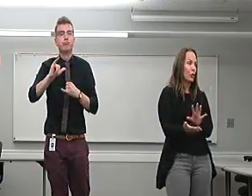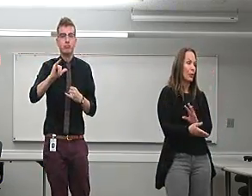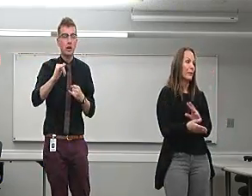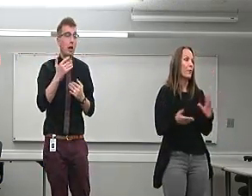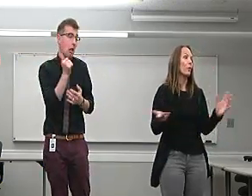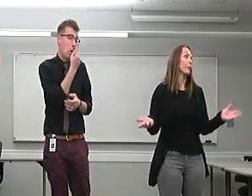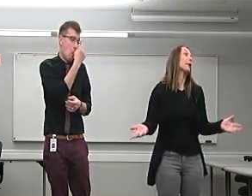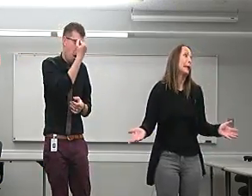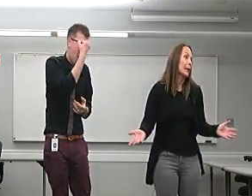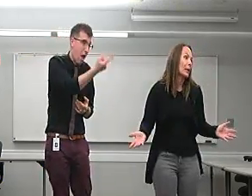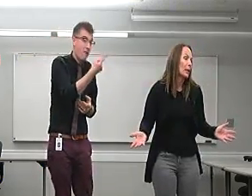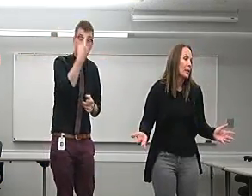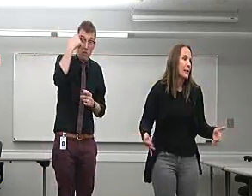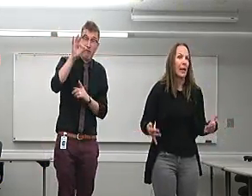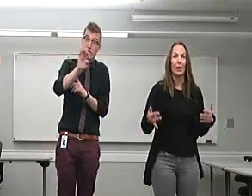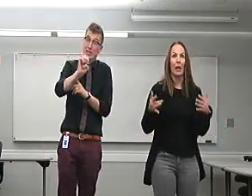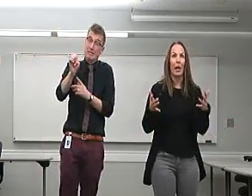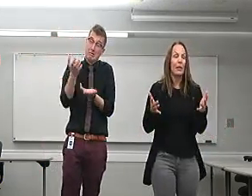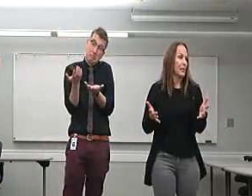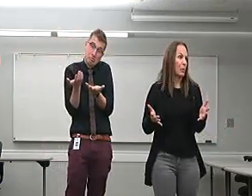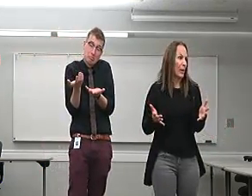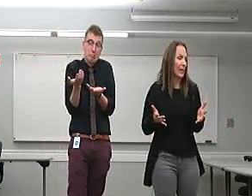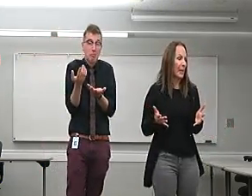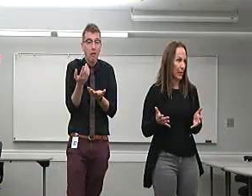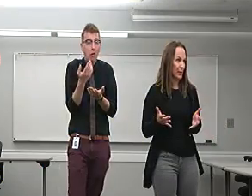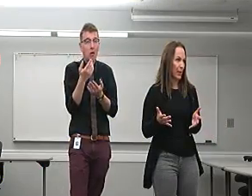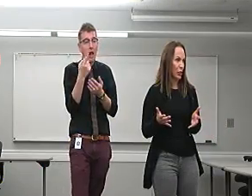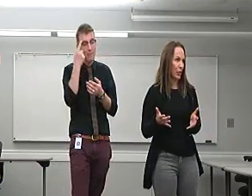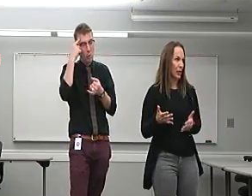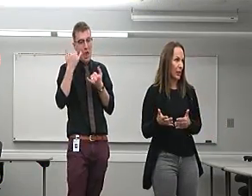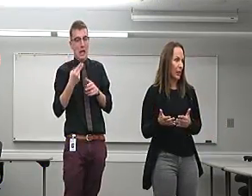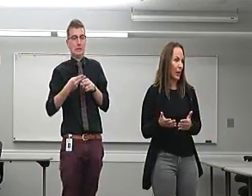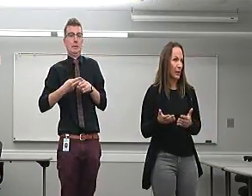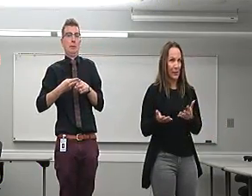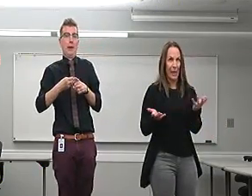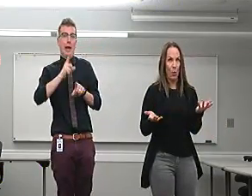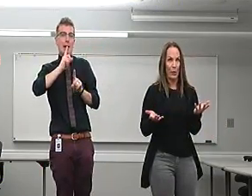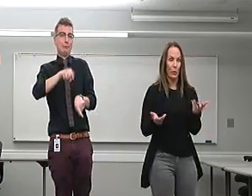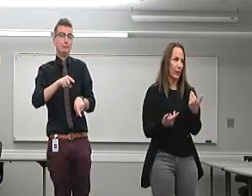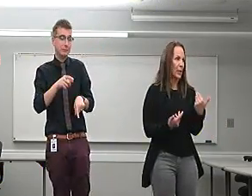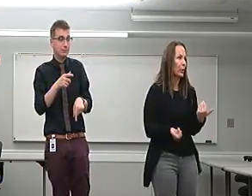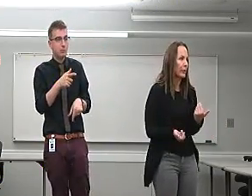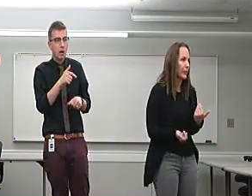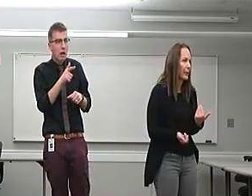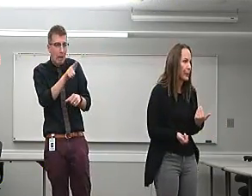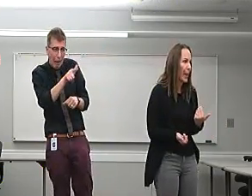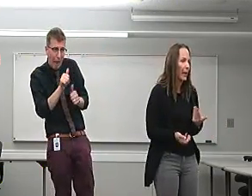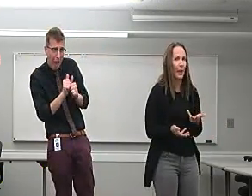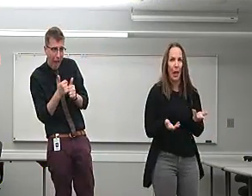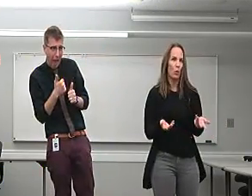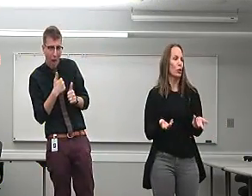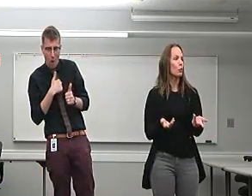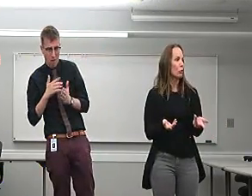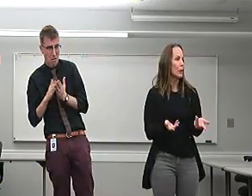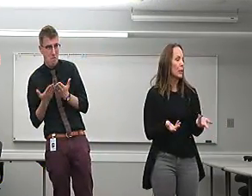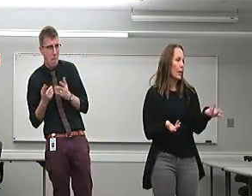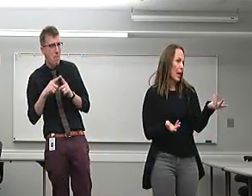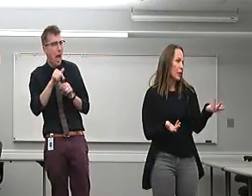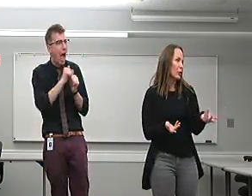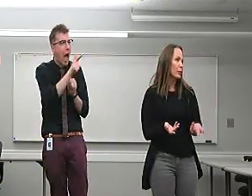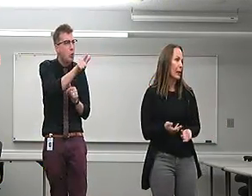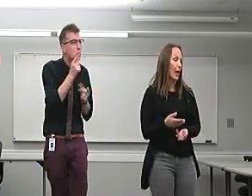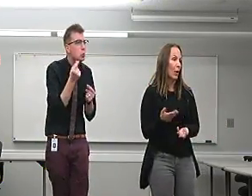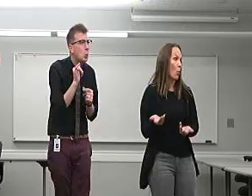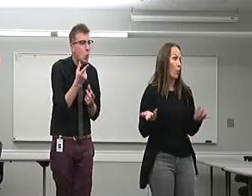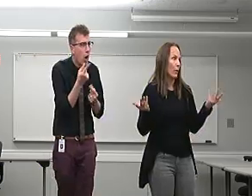free, say, hey, this is what I need out of this session. This is how I do it. Can you give me feedback? How would you do it? And use